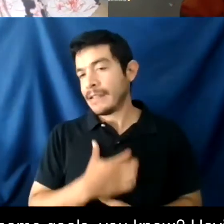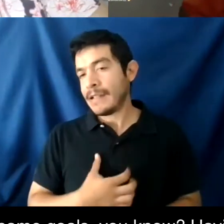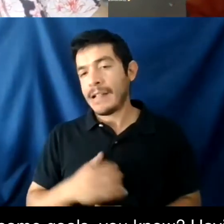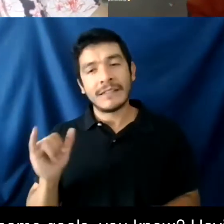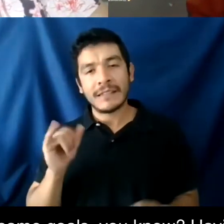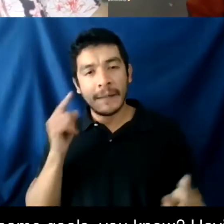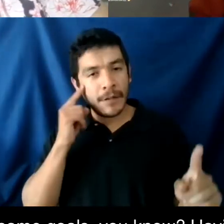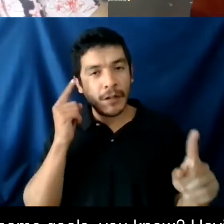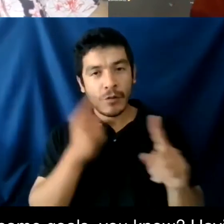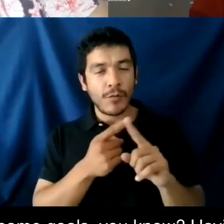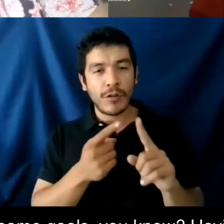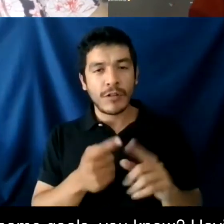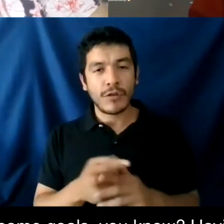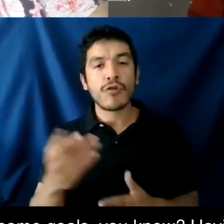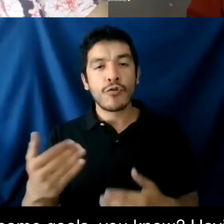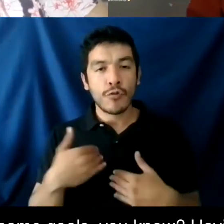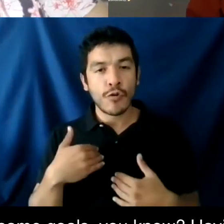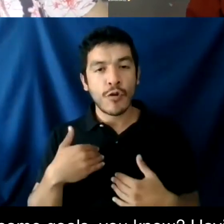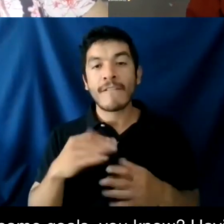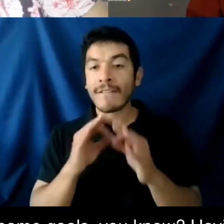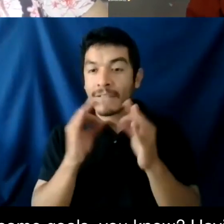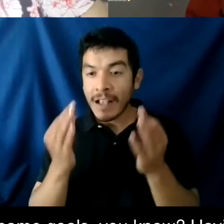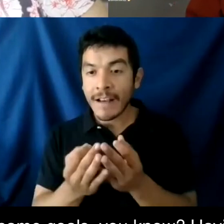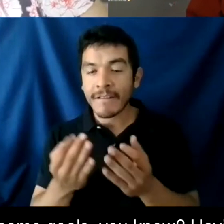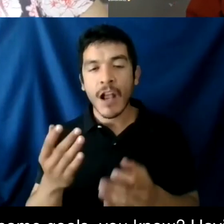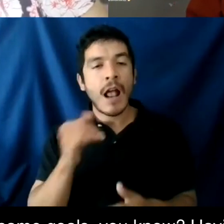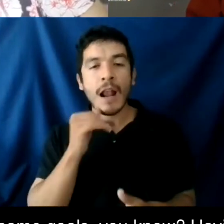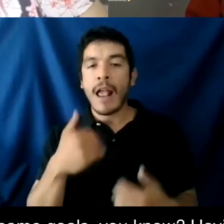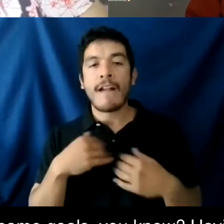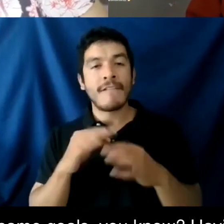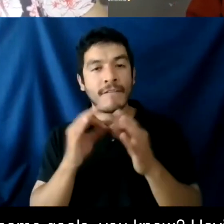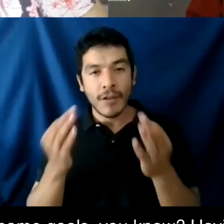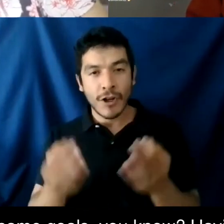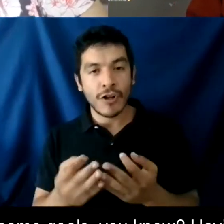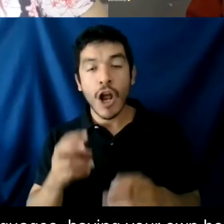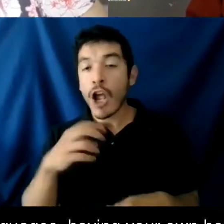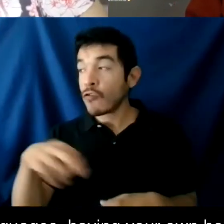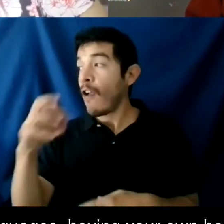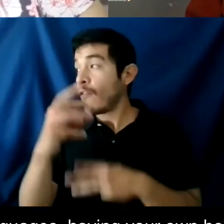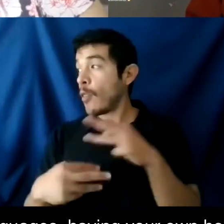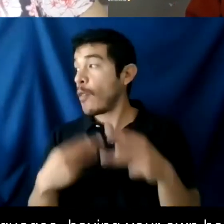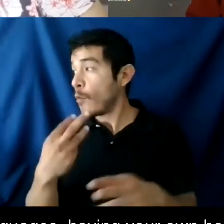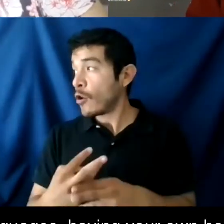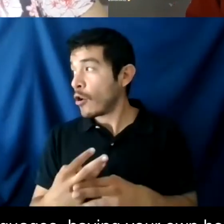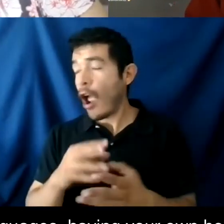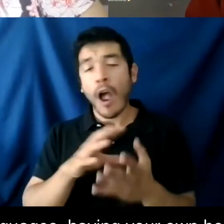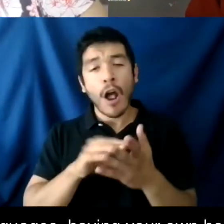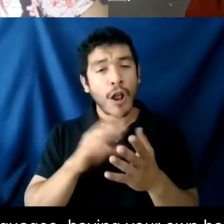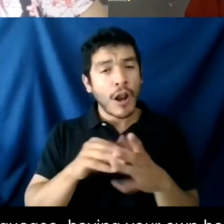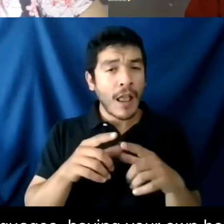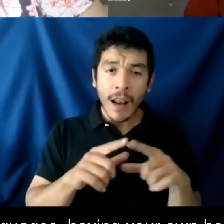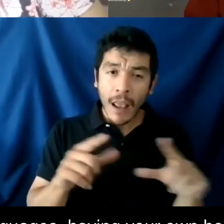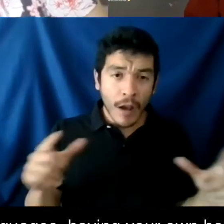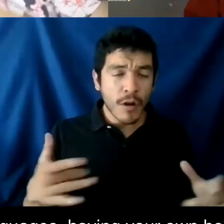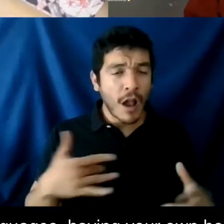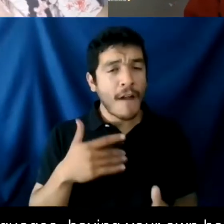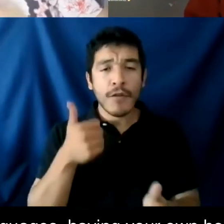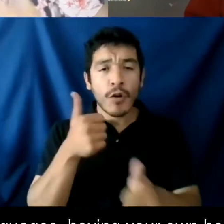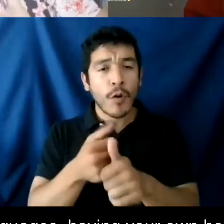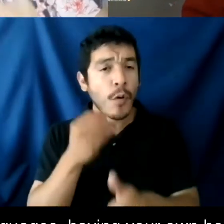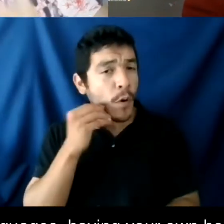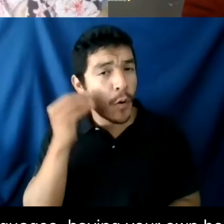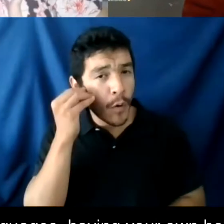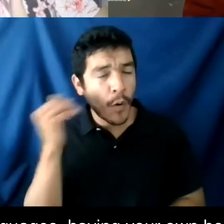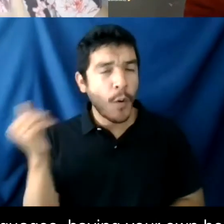goals, you Mhm. know, having a family, having not having a family, traveling the world, learning languages, having your own home. We